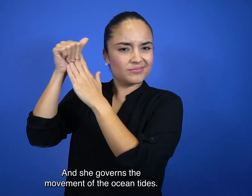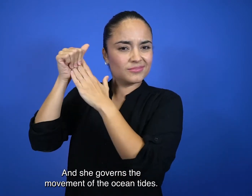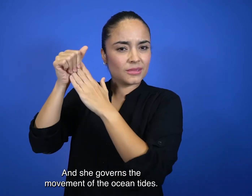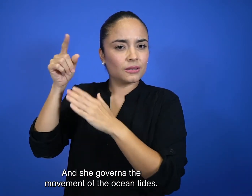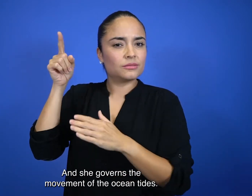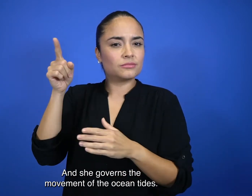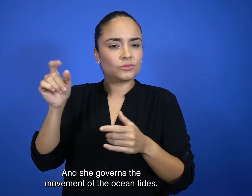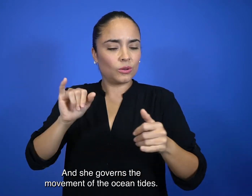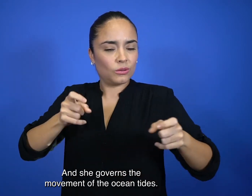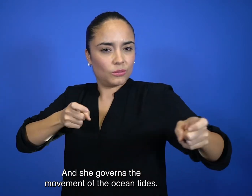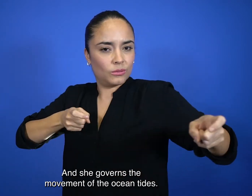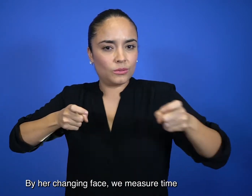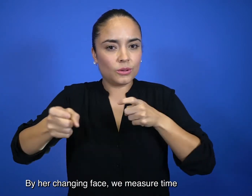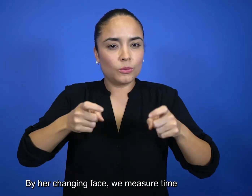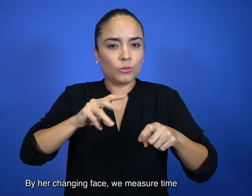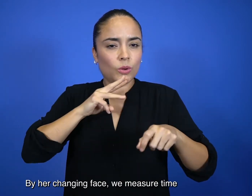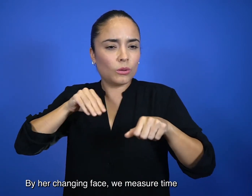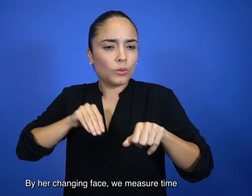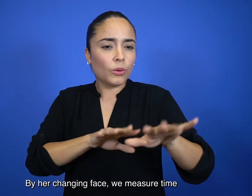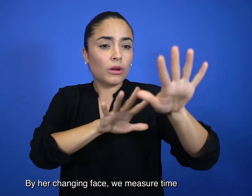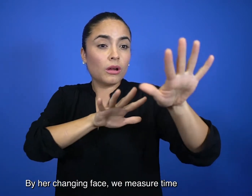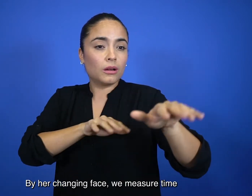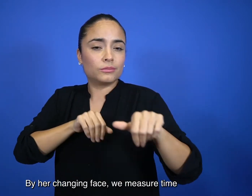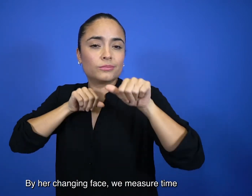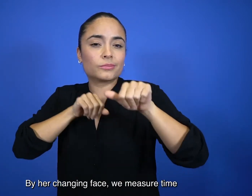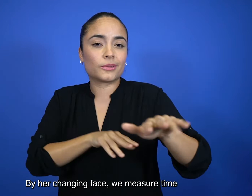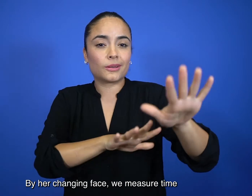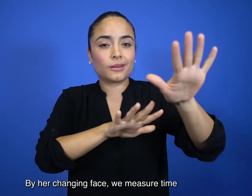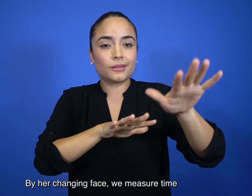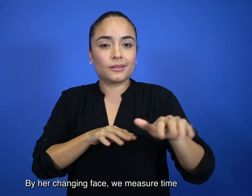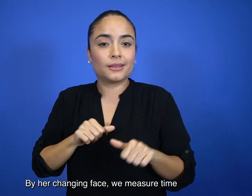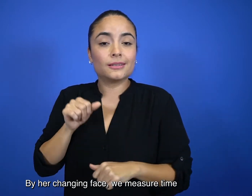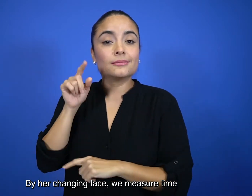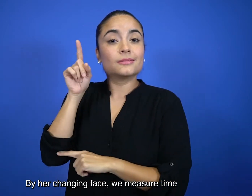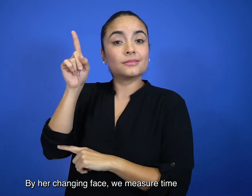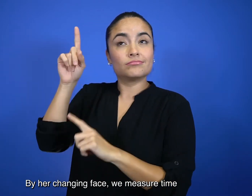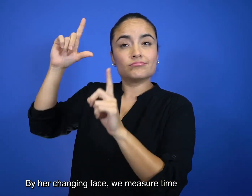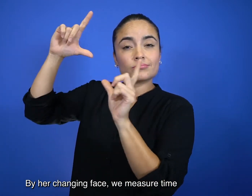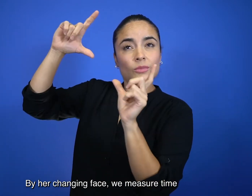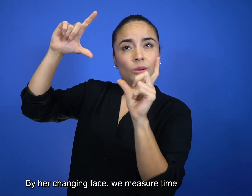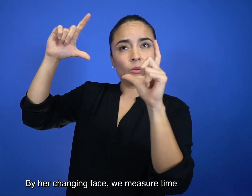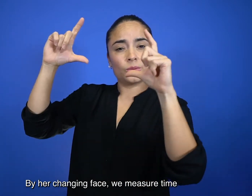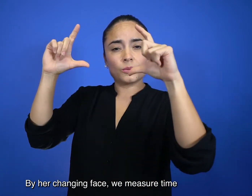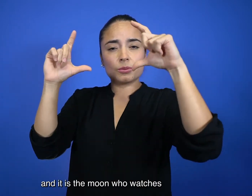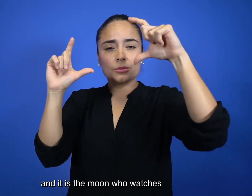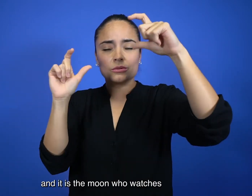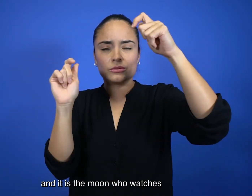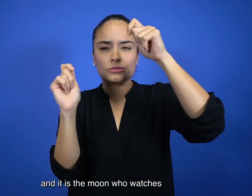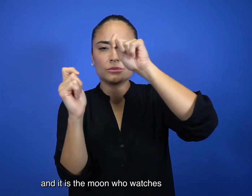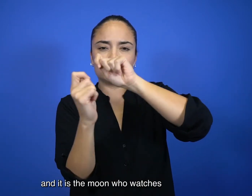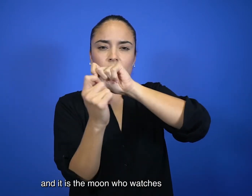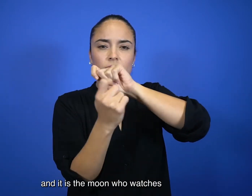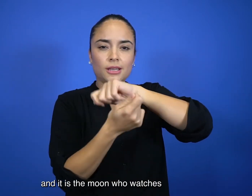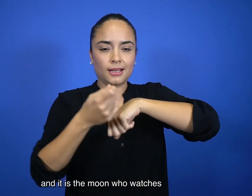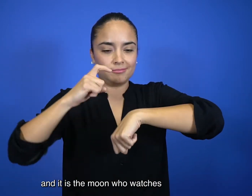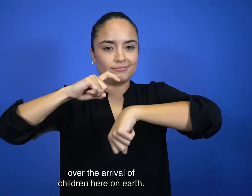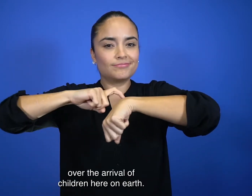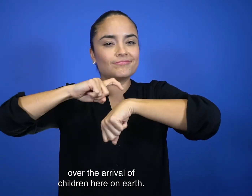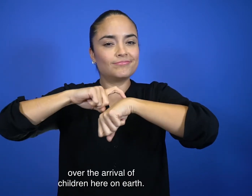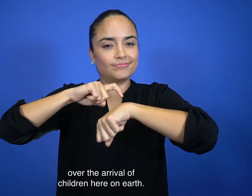ocean tides. By her changing face we measure time, and it is the moon who watches over the